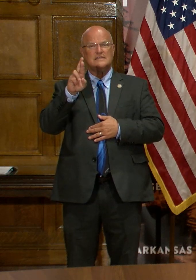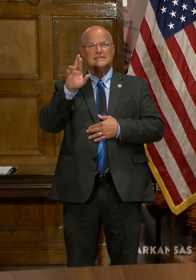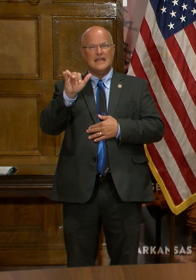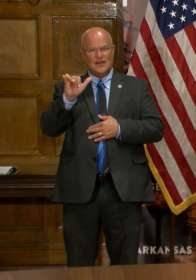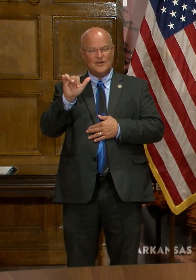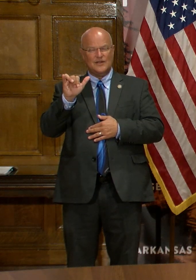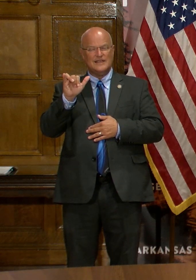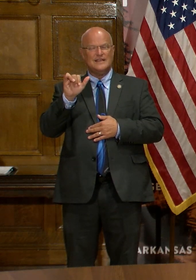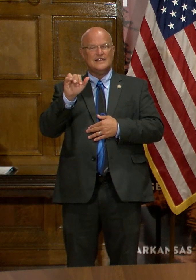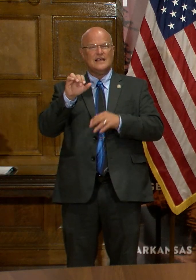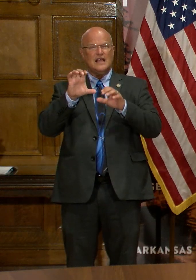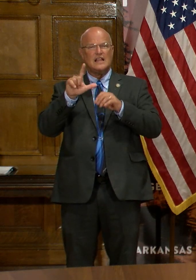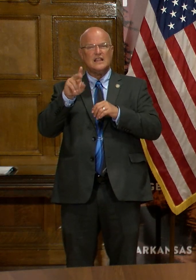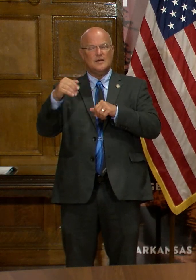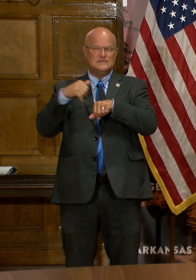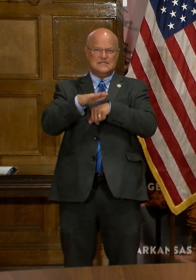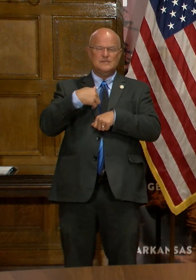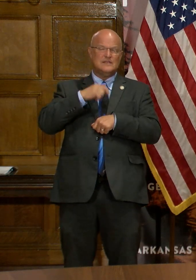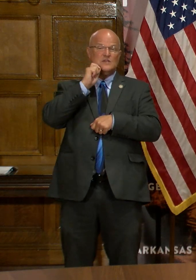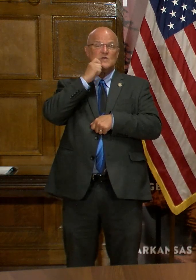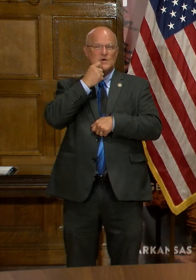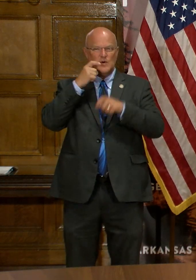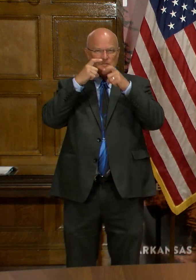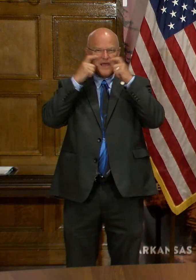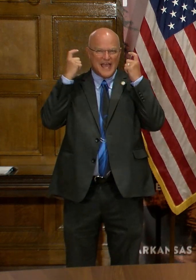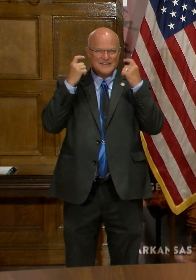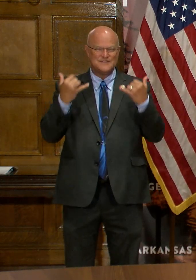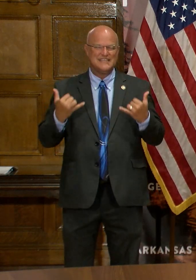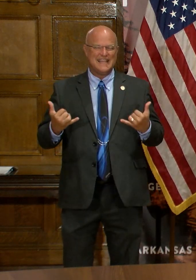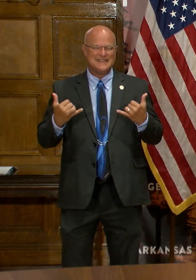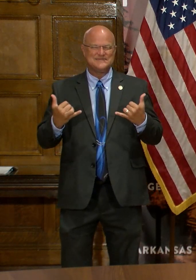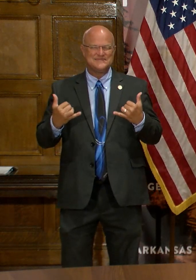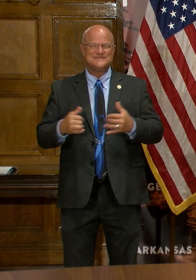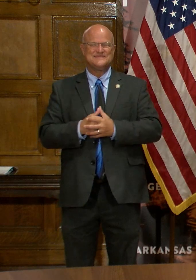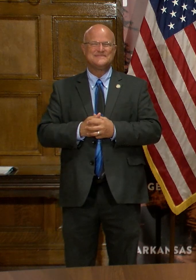Club for sending me this really cool mask for today.